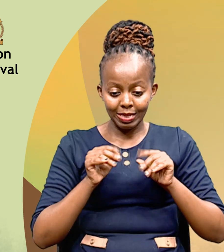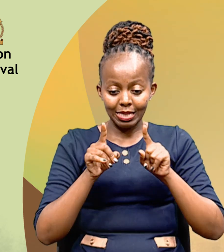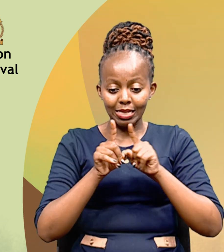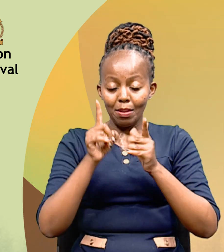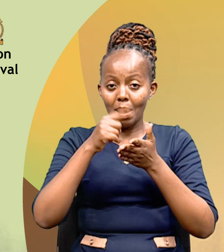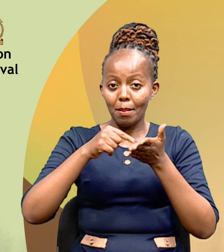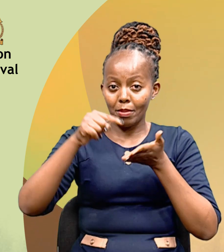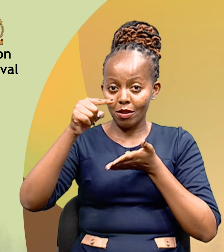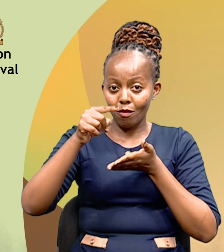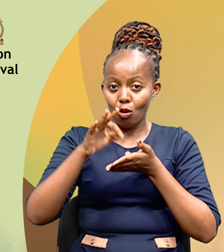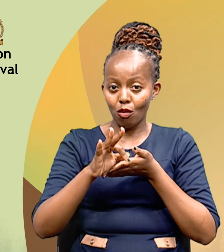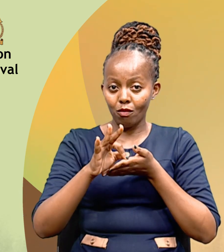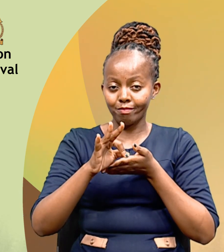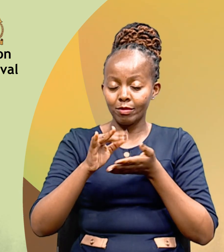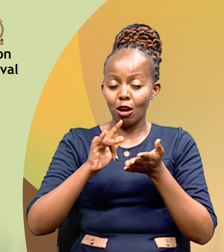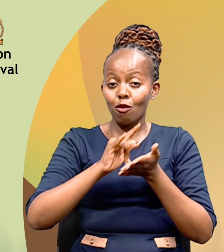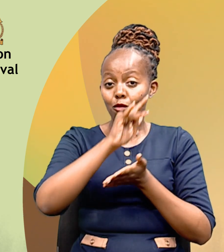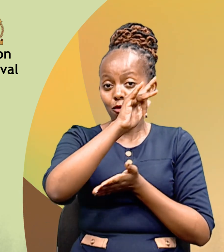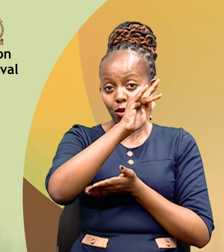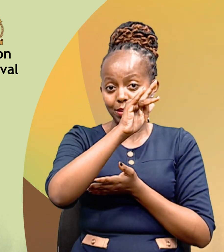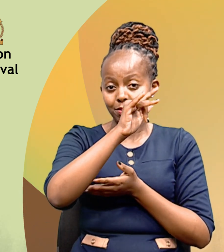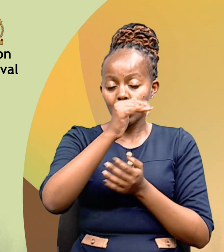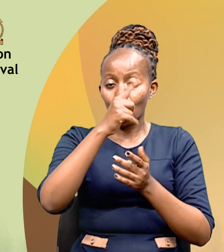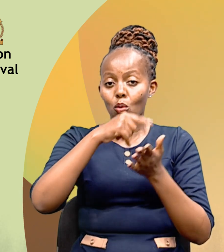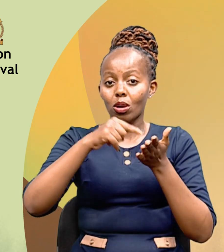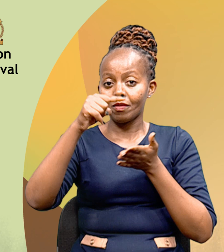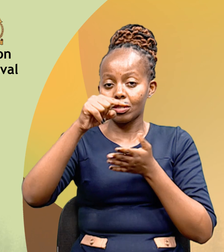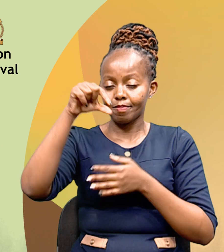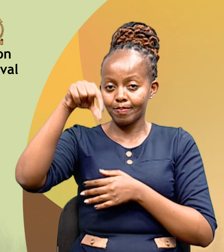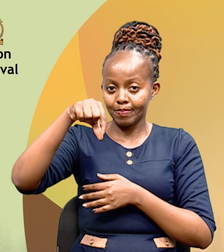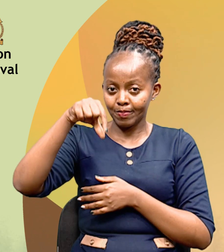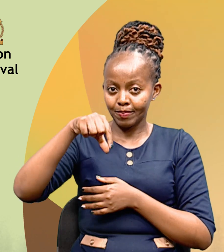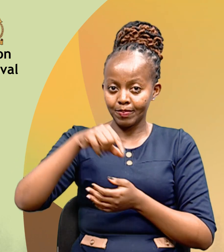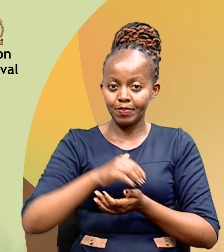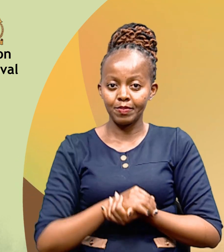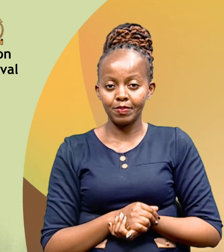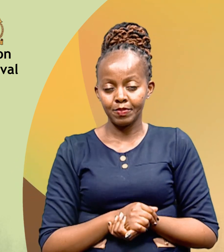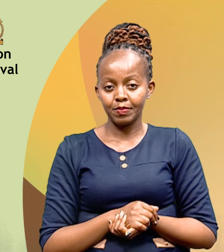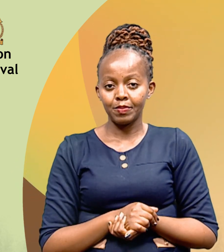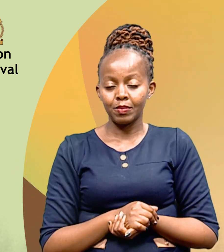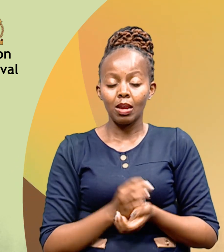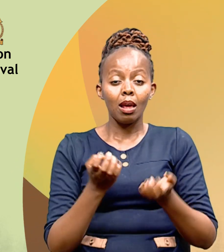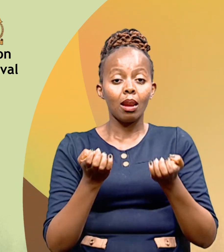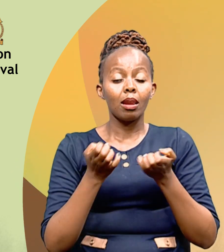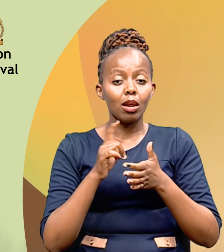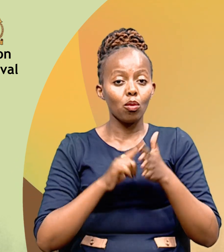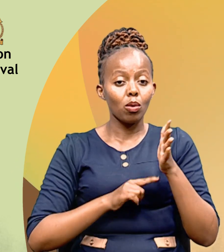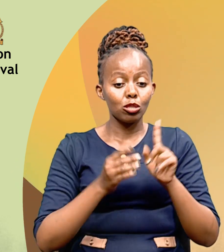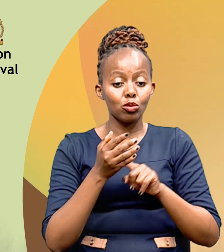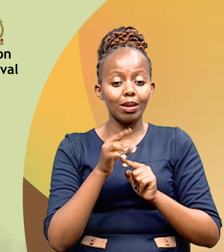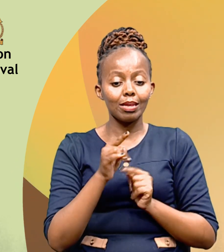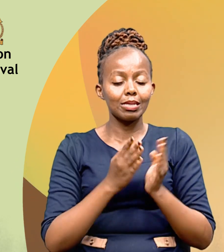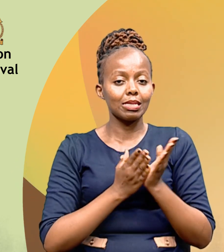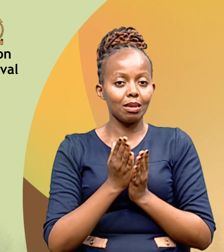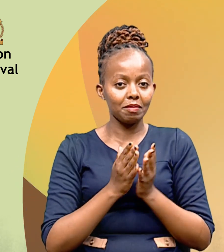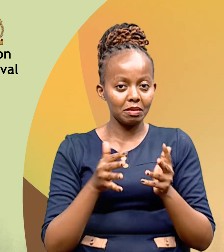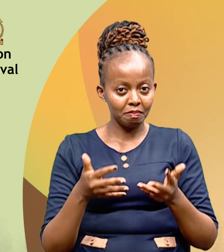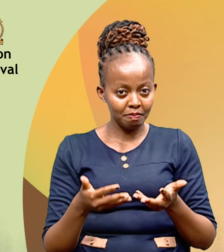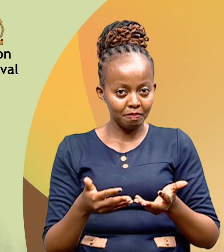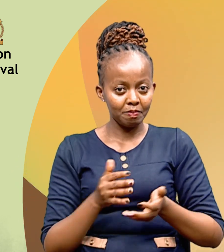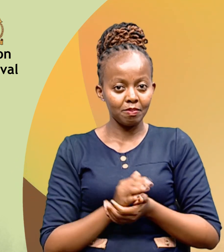approval of foreign qualification. Requirement to obtain